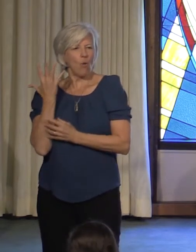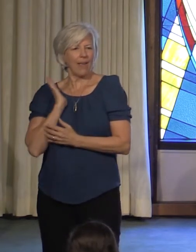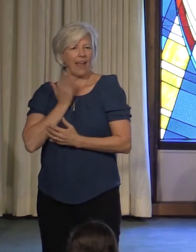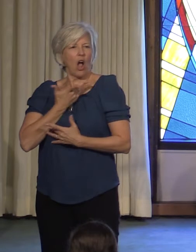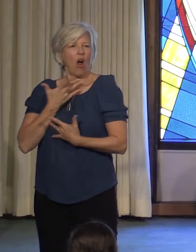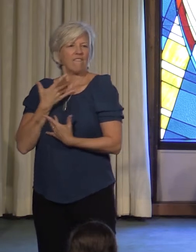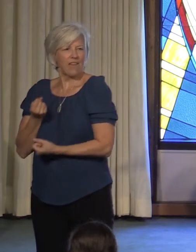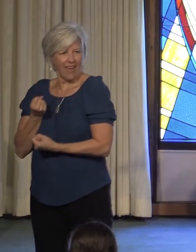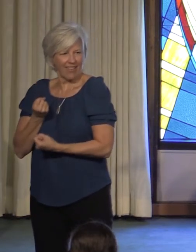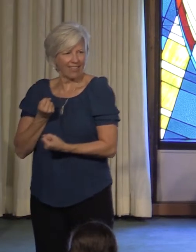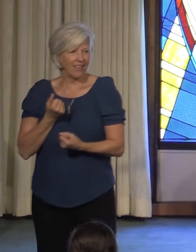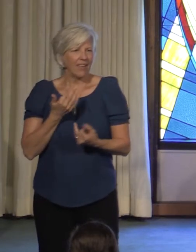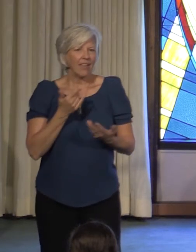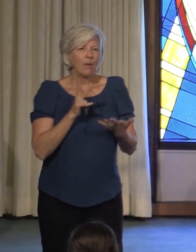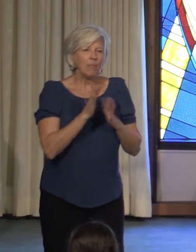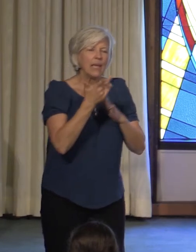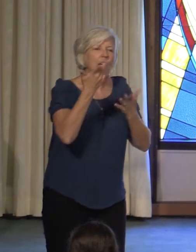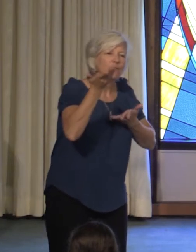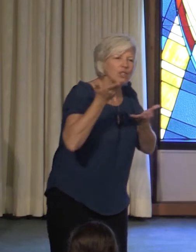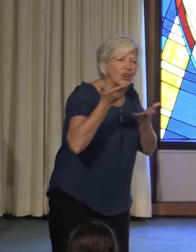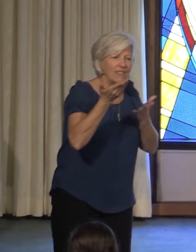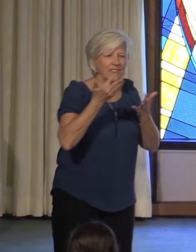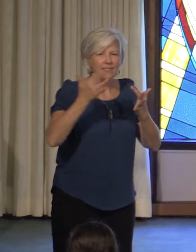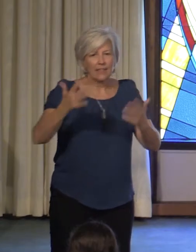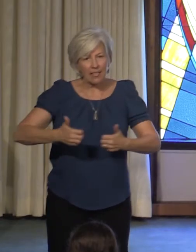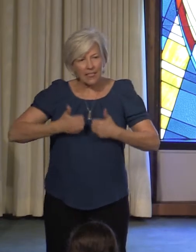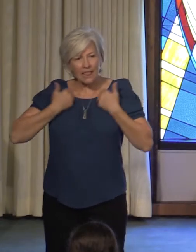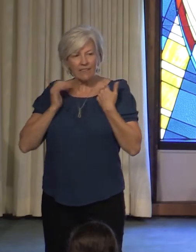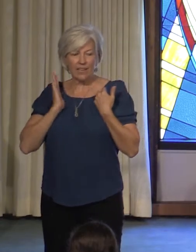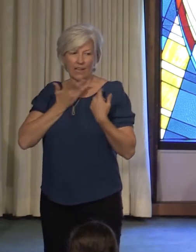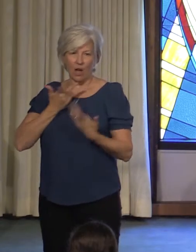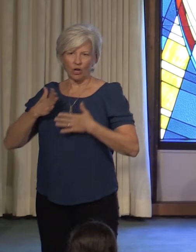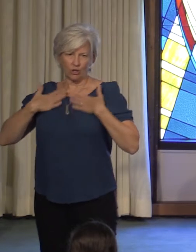being of service, living our joy.